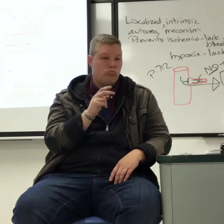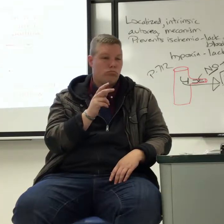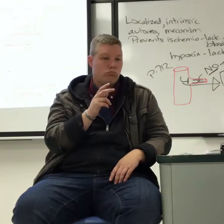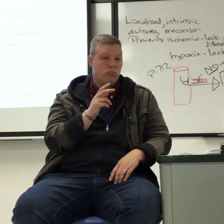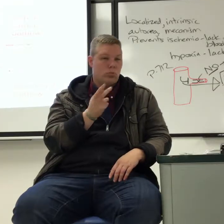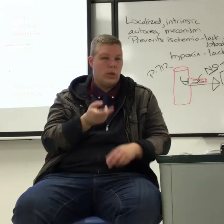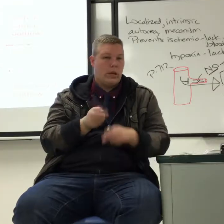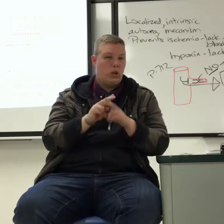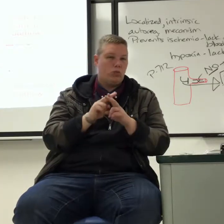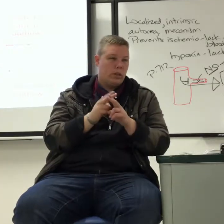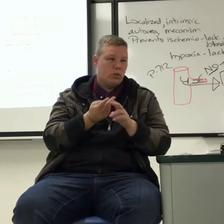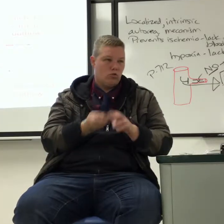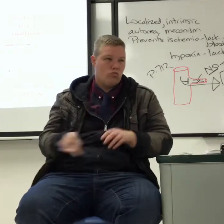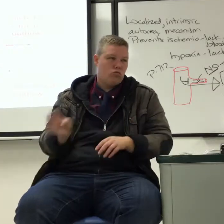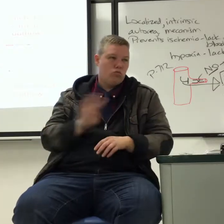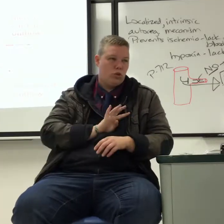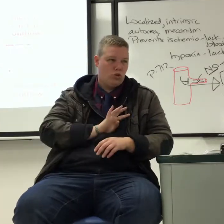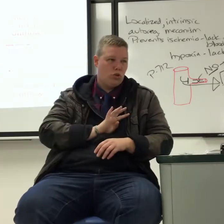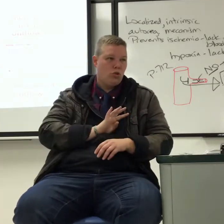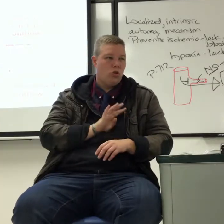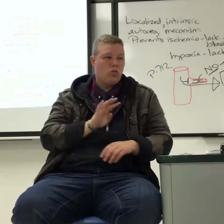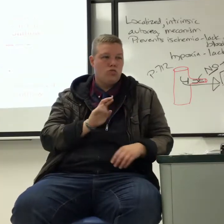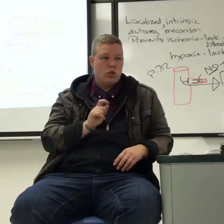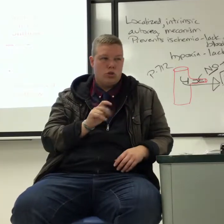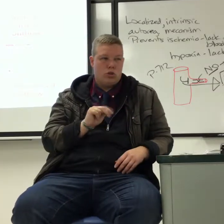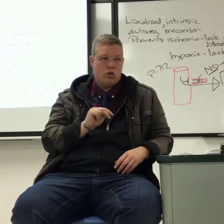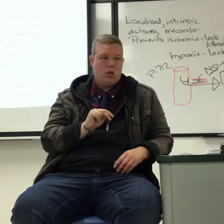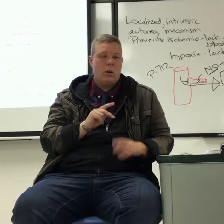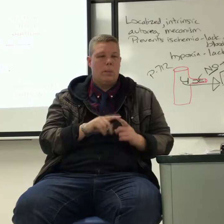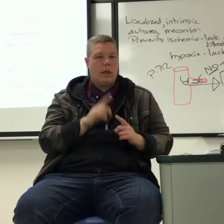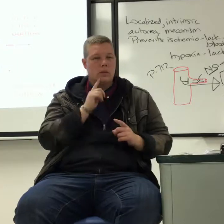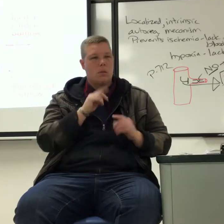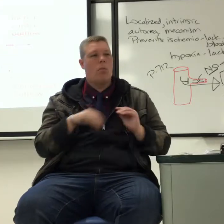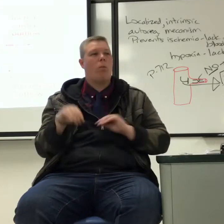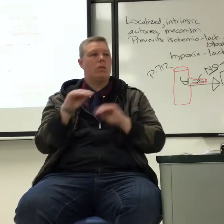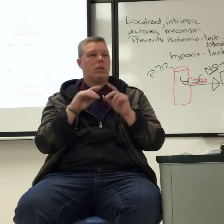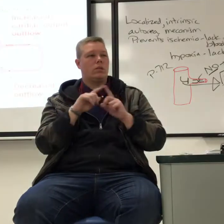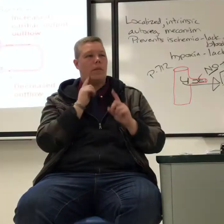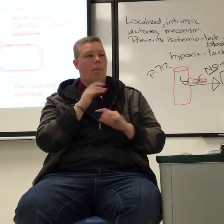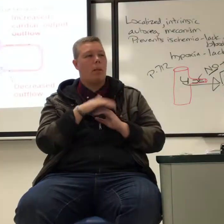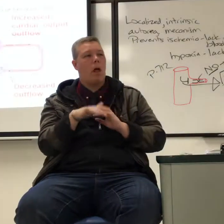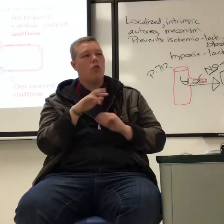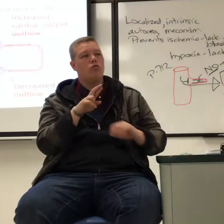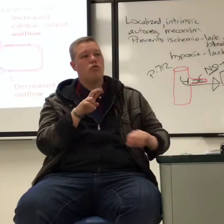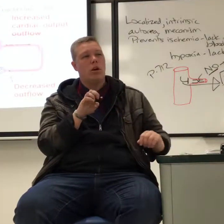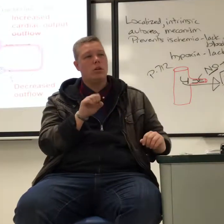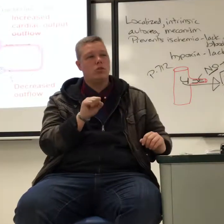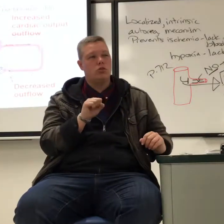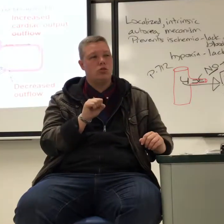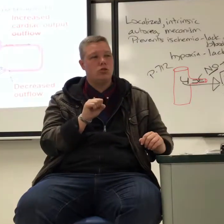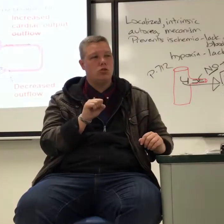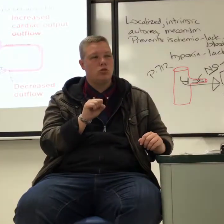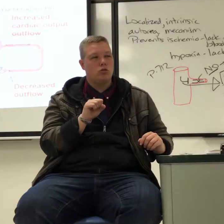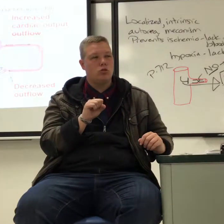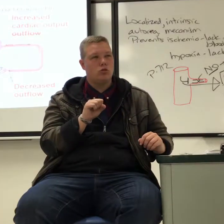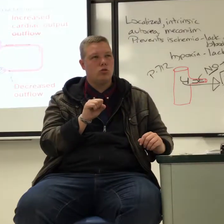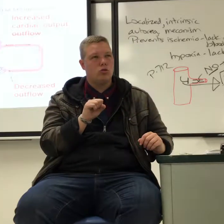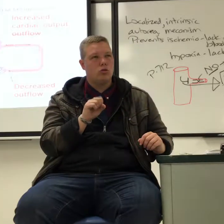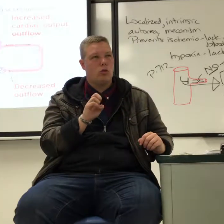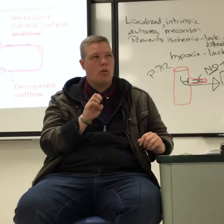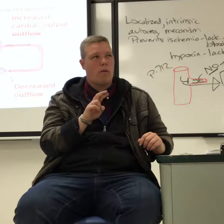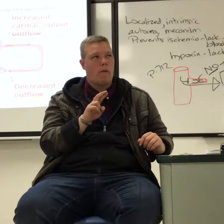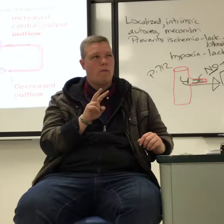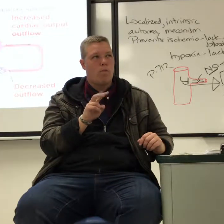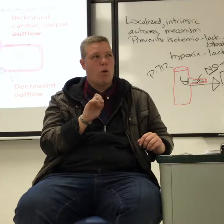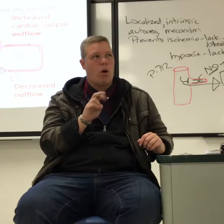during a sympathetic response. And I call it the mobilization of the blood reservoir. Basically what you're doing is you're taking the entire